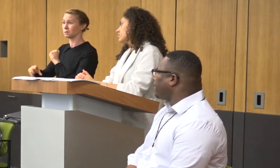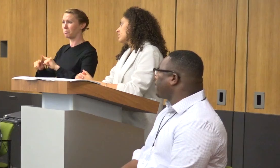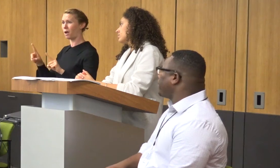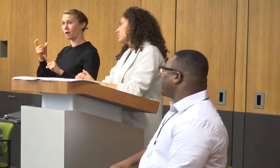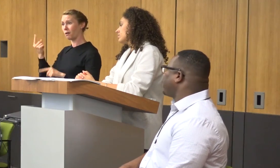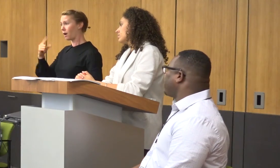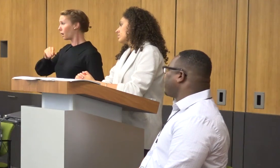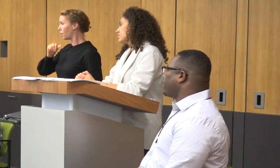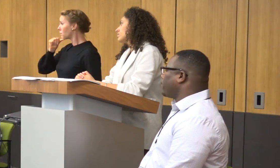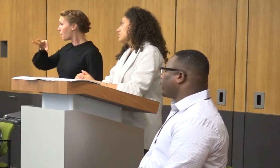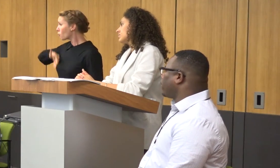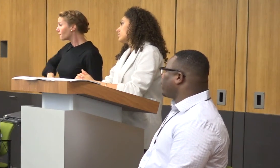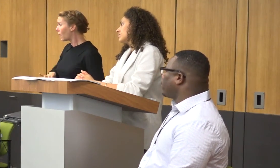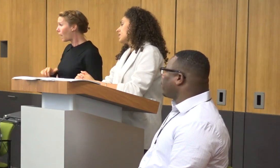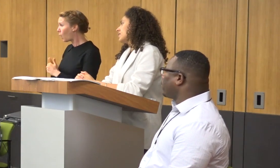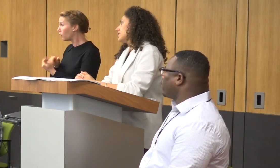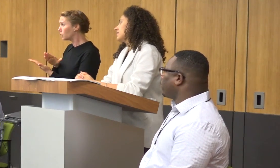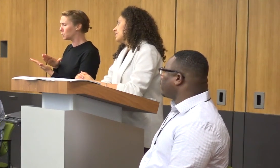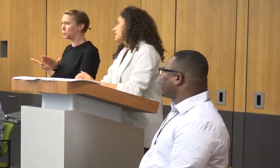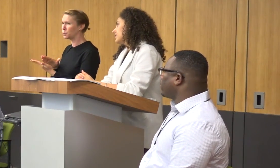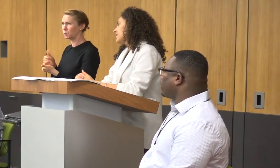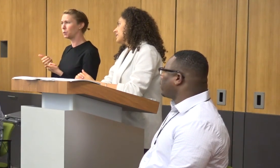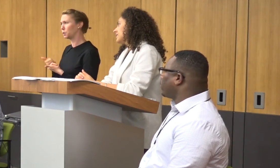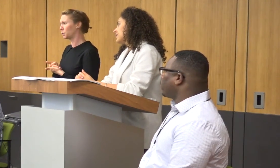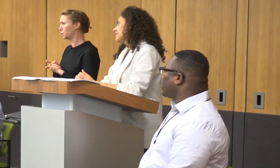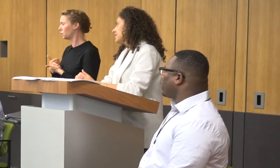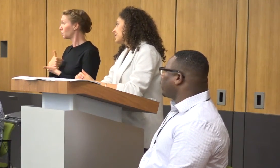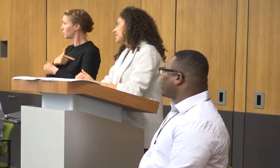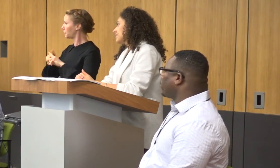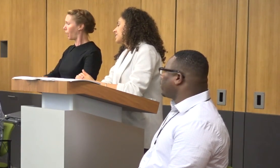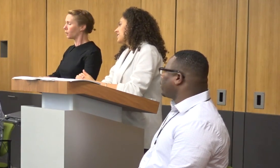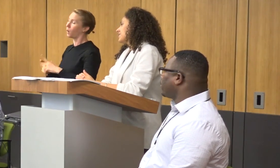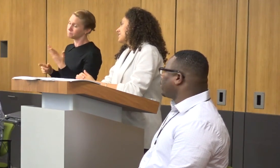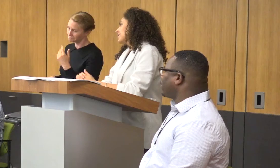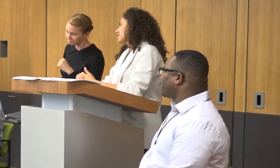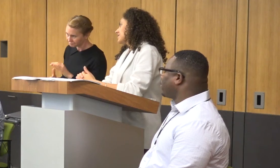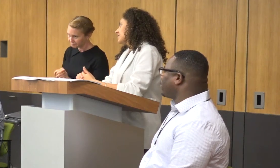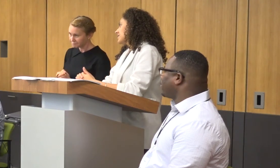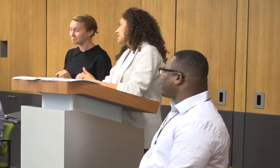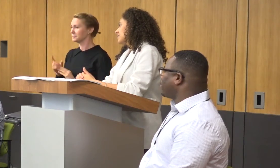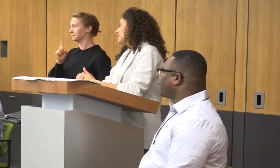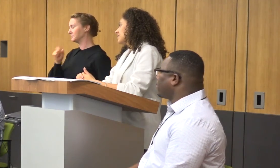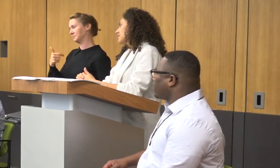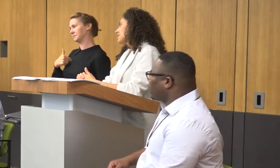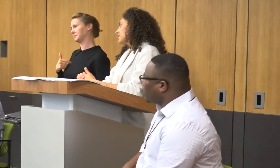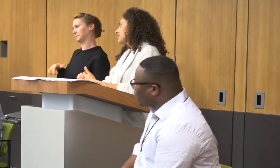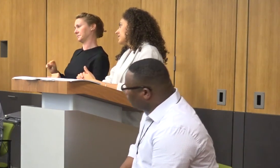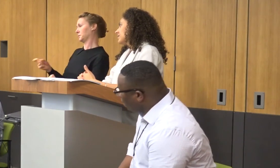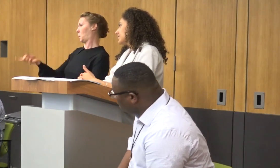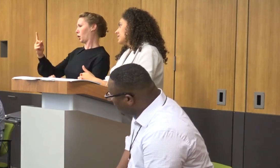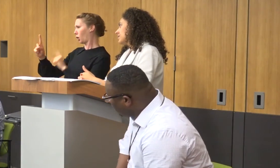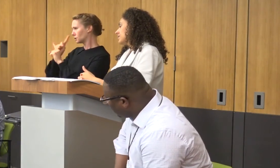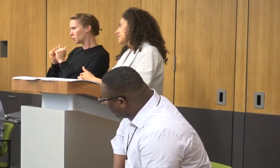a nonprofit to do that. You know, we depend upon. I mean, I actually had a conversation with some of the people